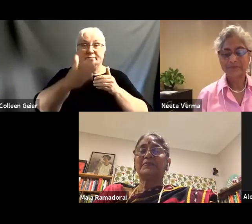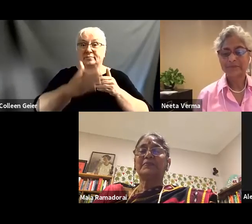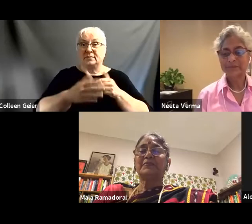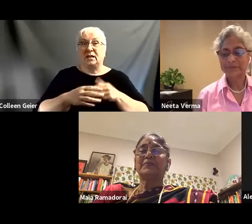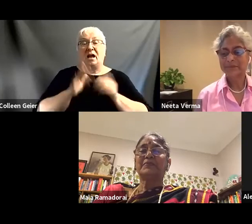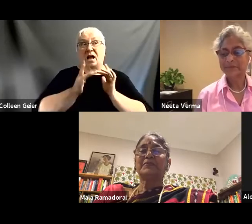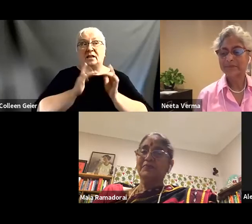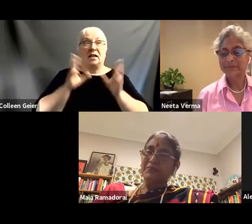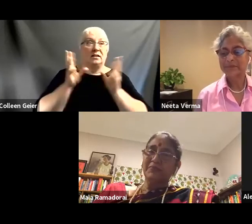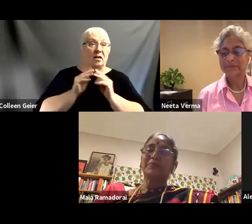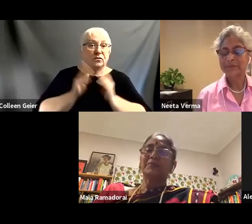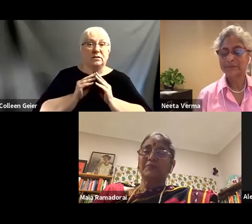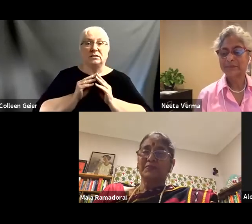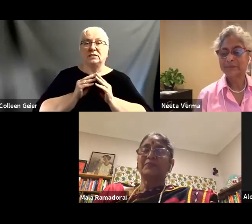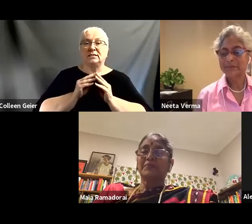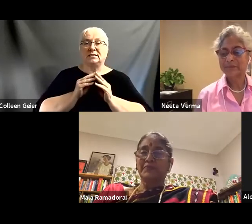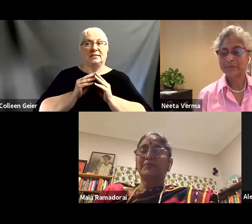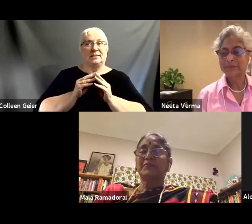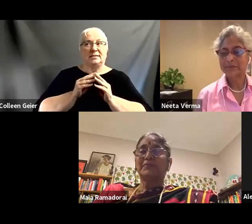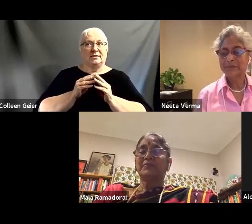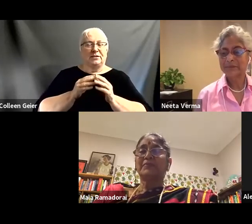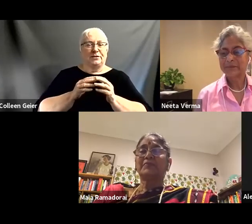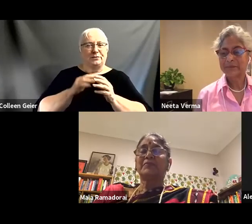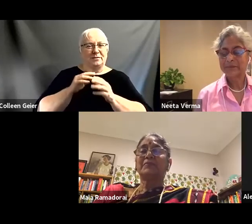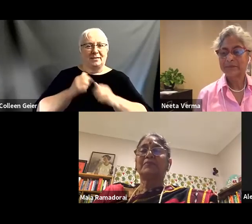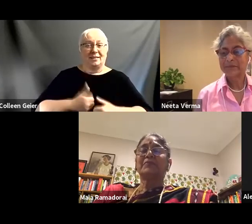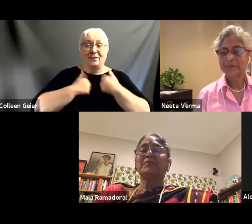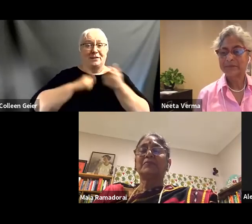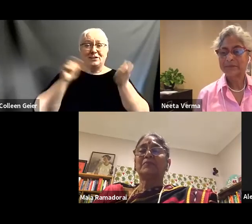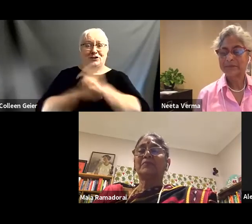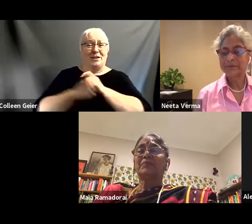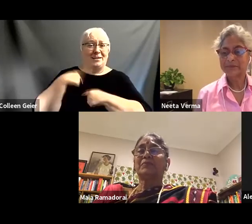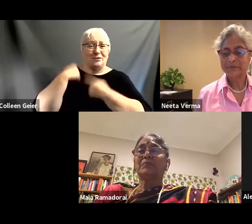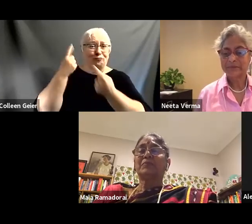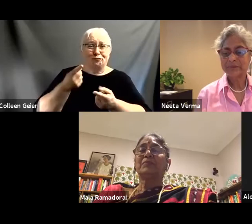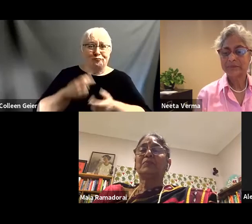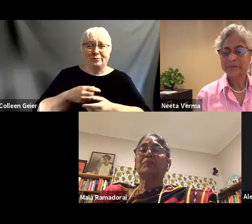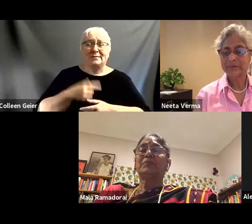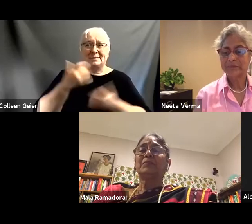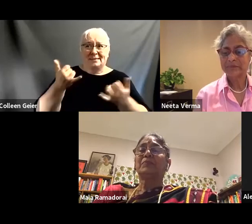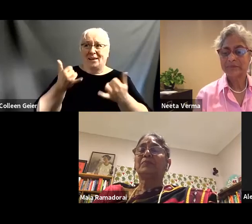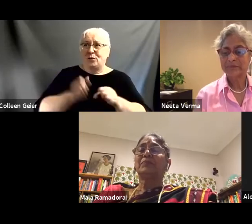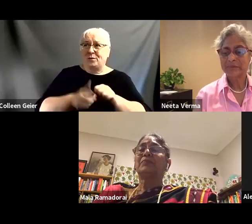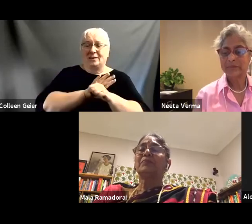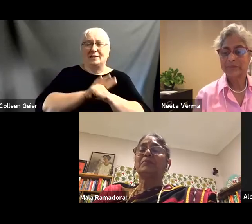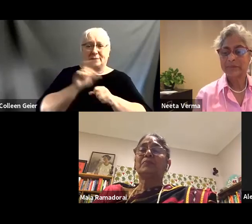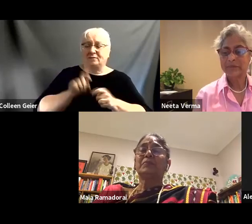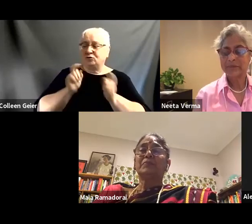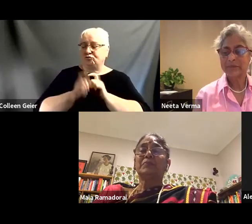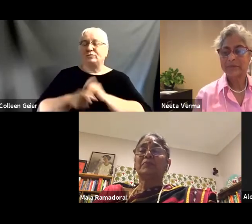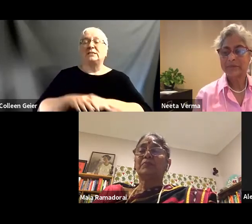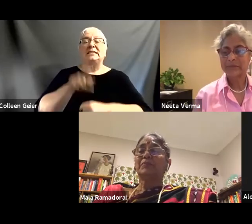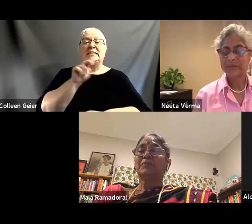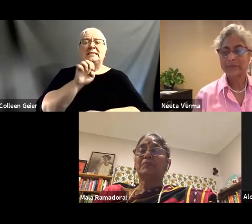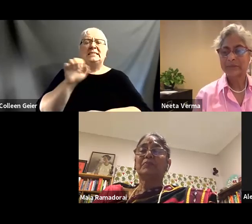and online lectures and all these things. Nita, there are questions coming in about design. You've spoken a